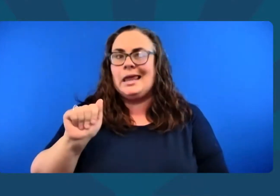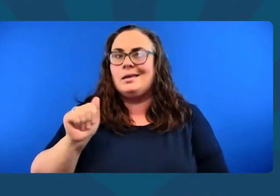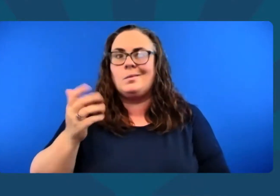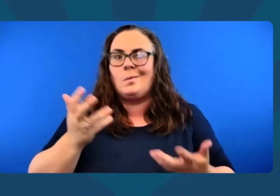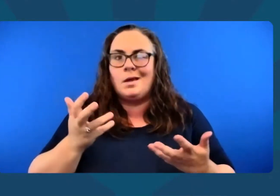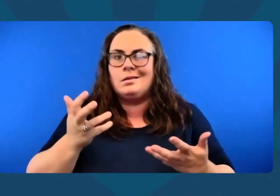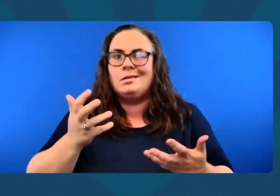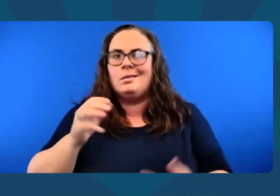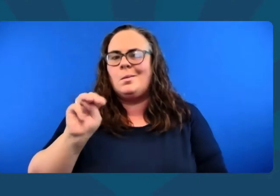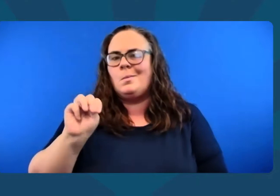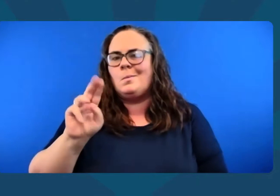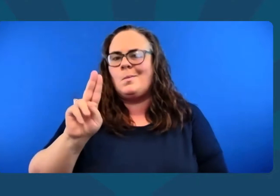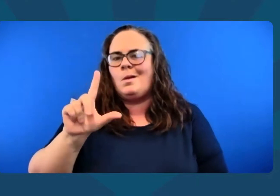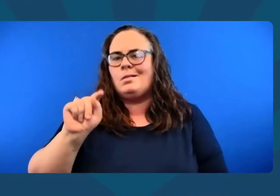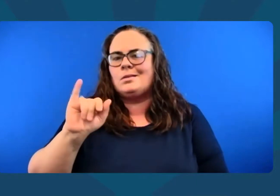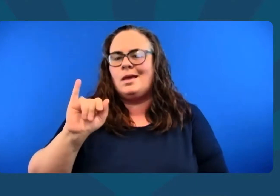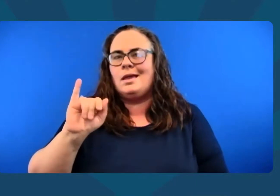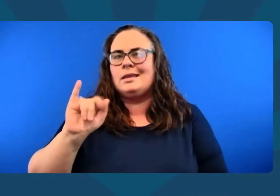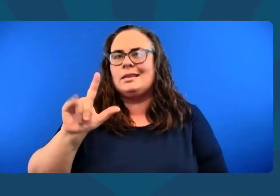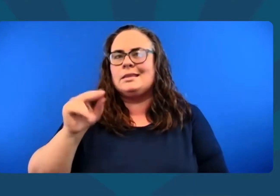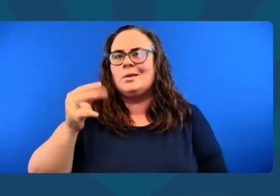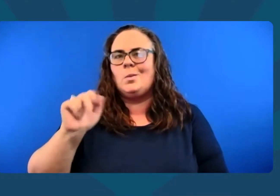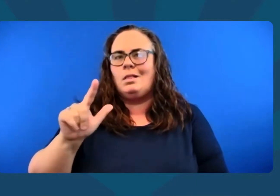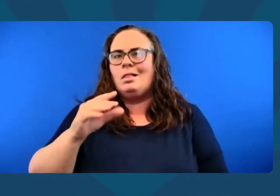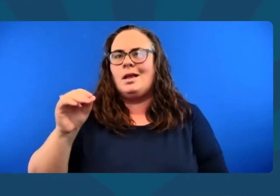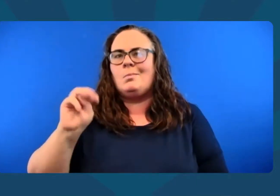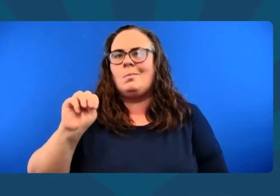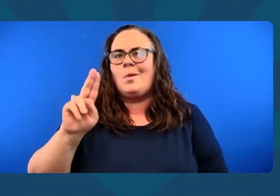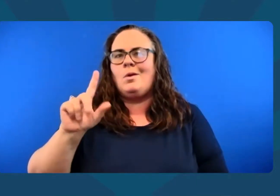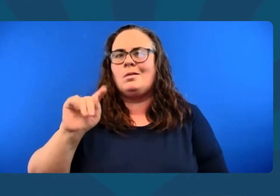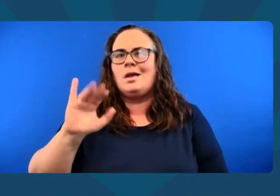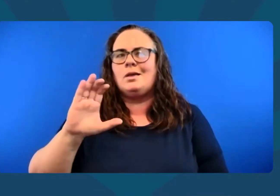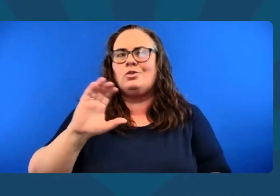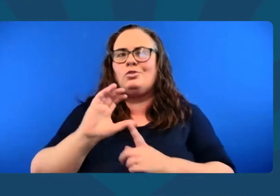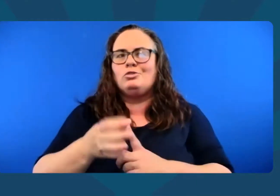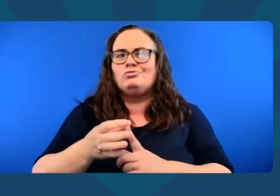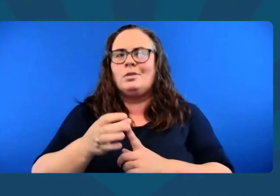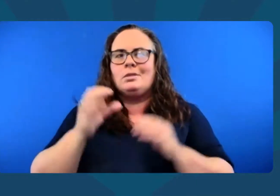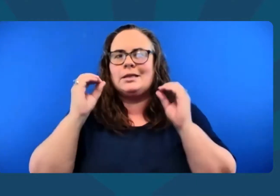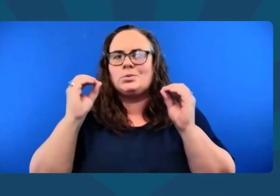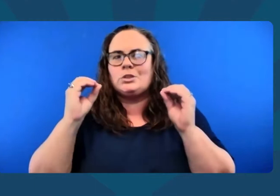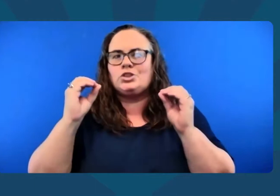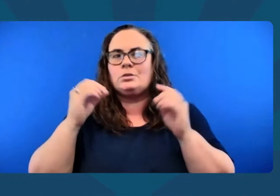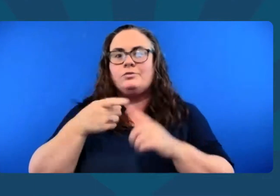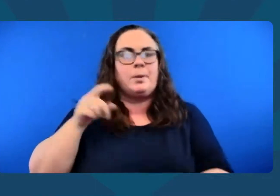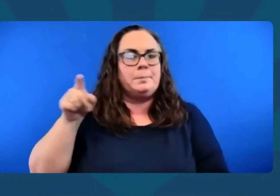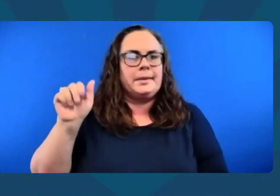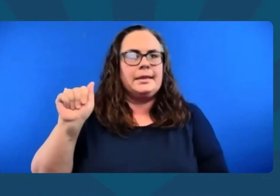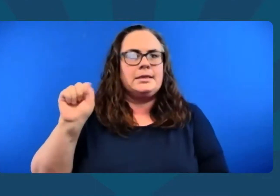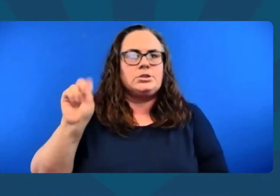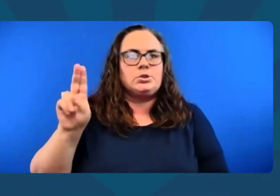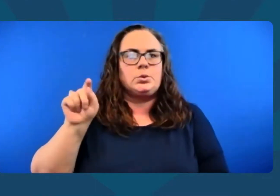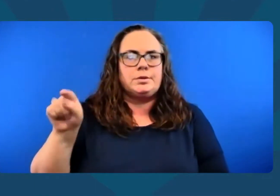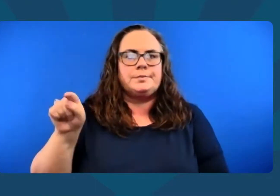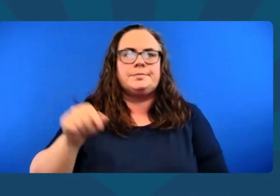bachelor's in multilingual and multicultural education from ASU.